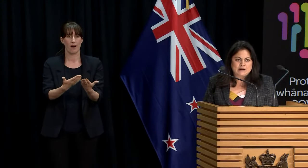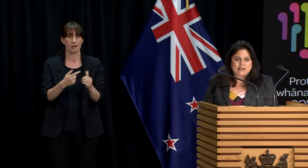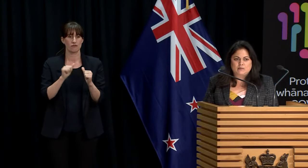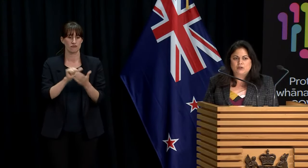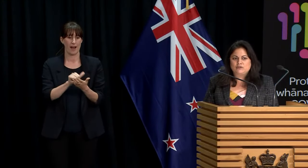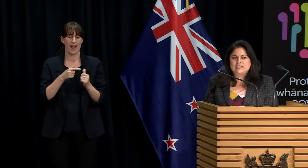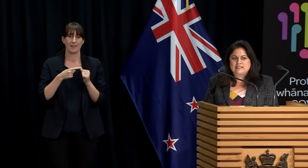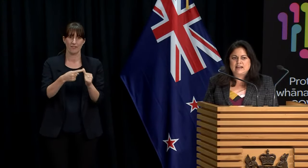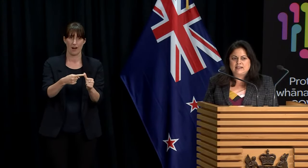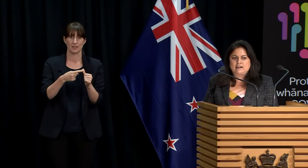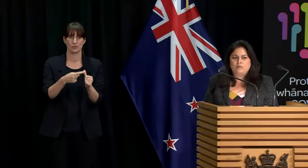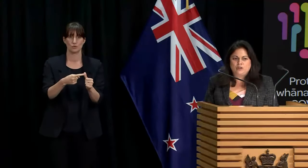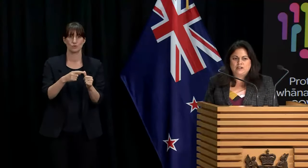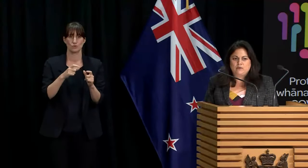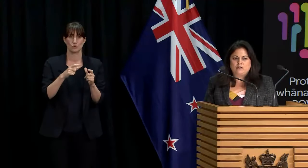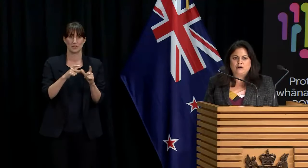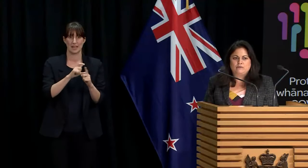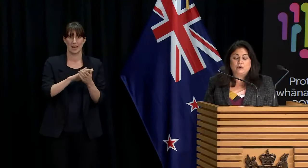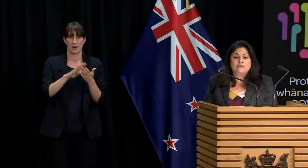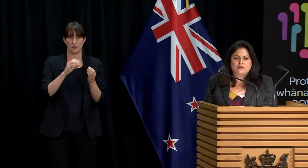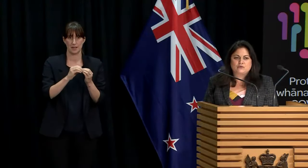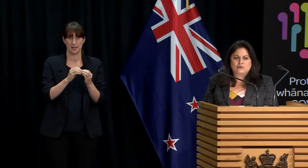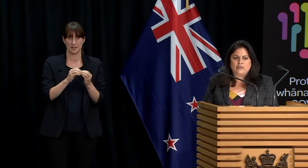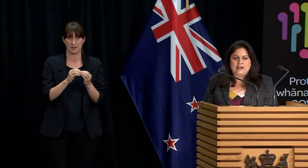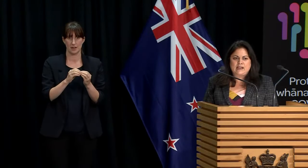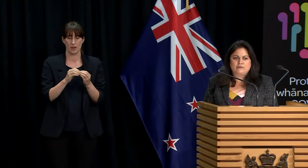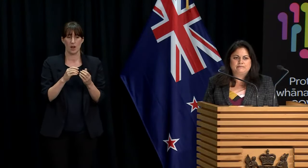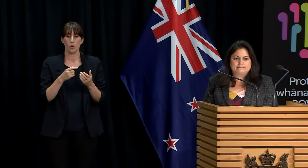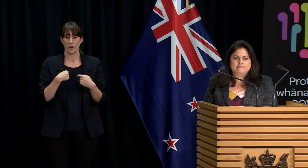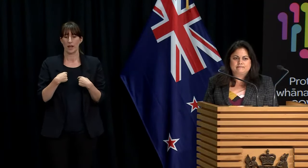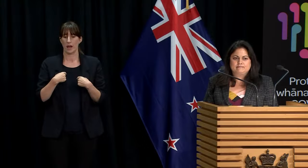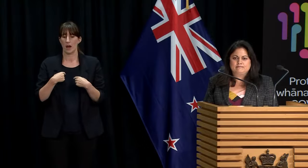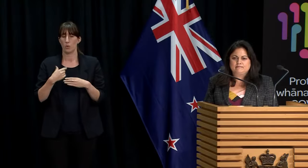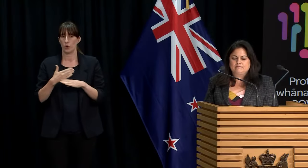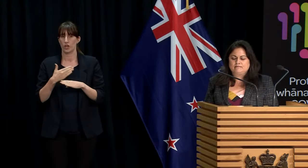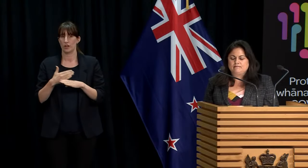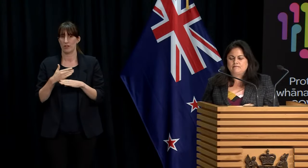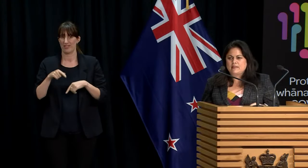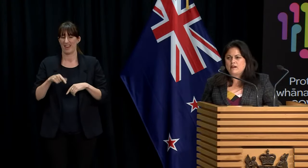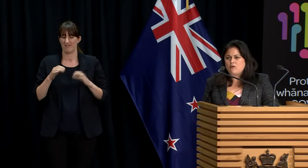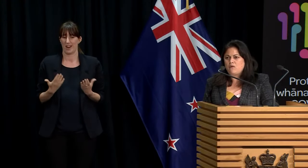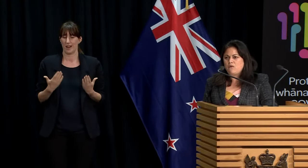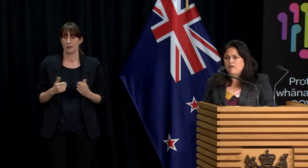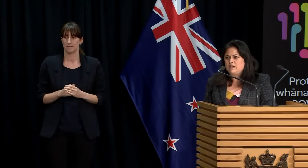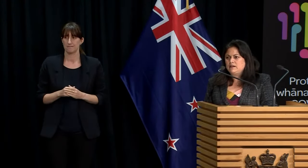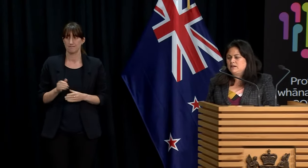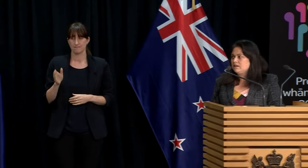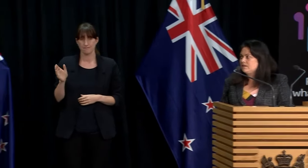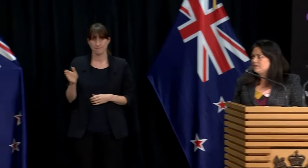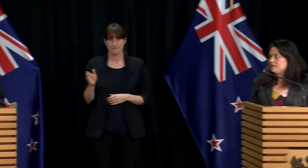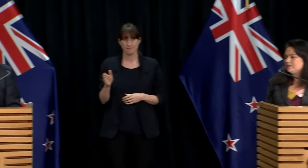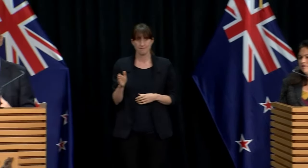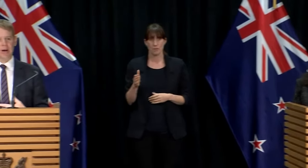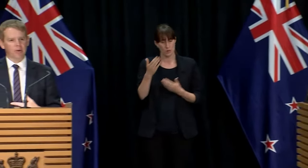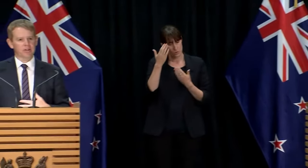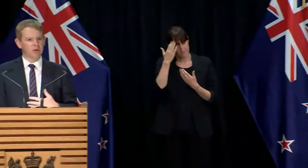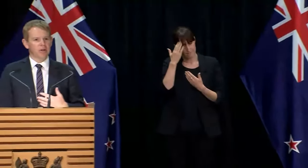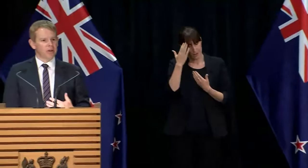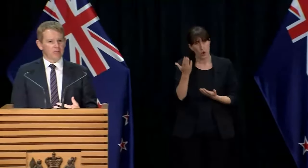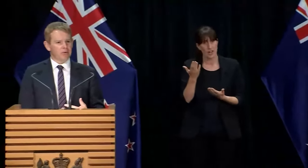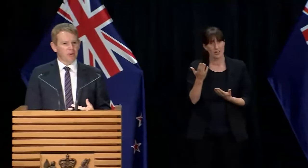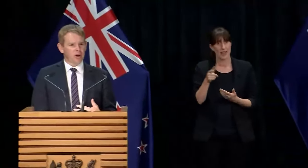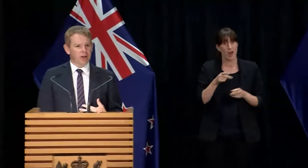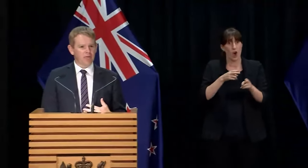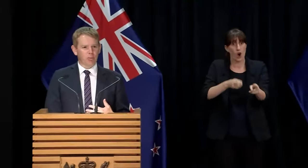so an enabling approach is taken, and I'm working with officials on that now. I want to acknowledge that our hospitals are under a huge amount of pressure here as well, and